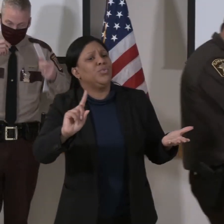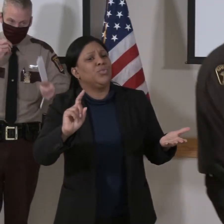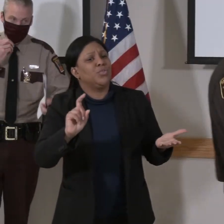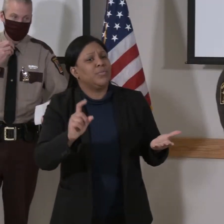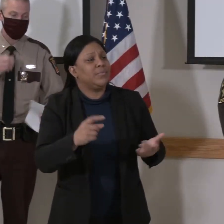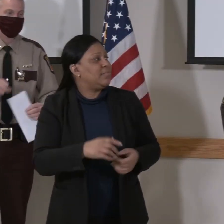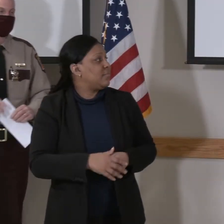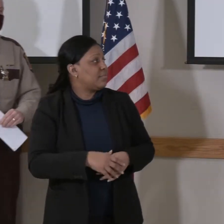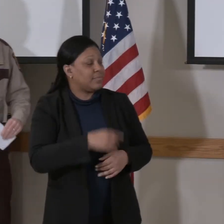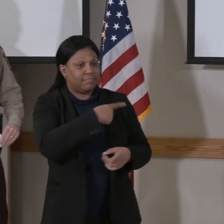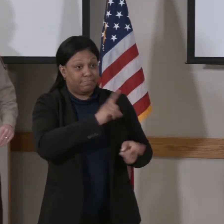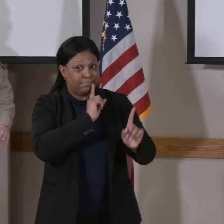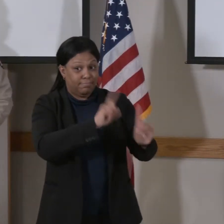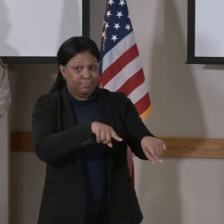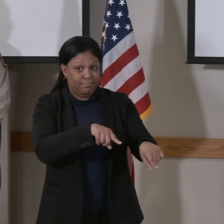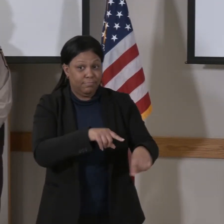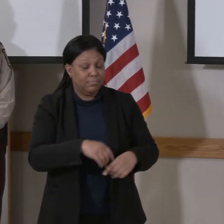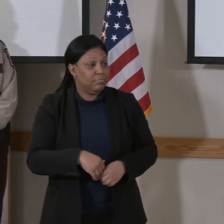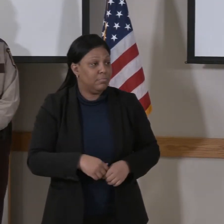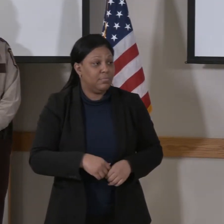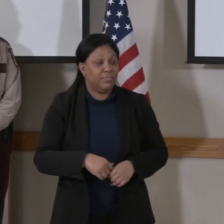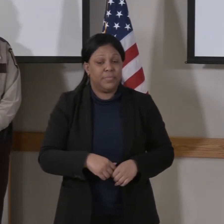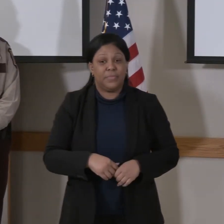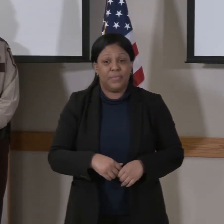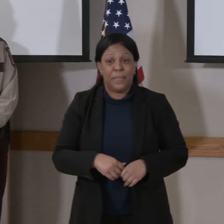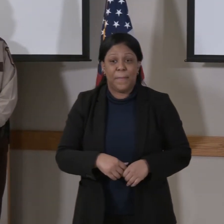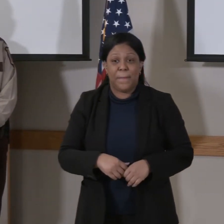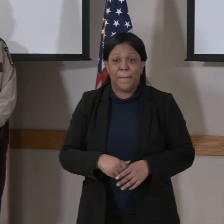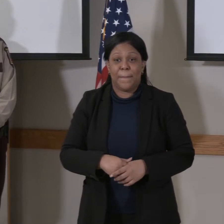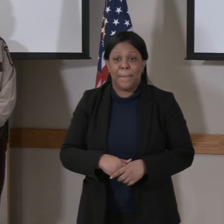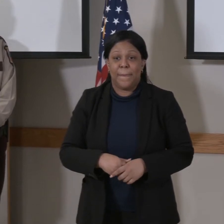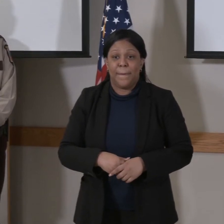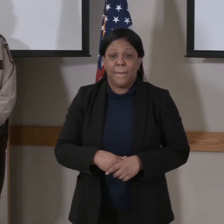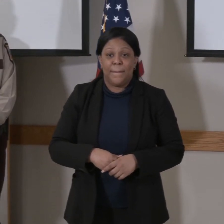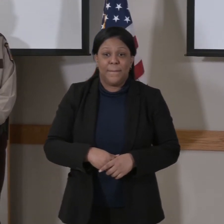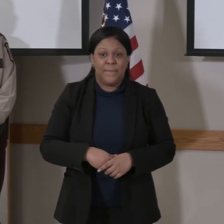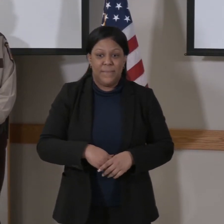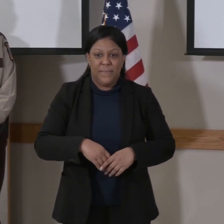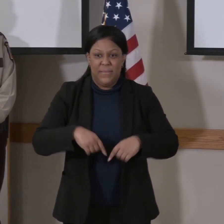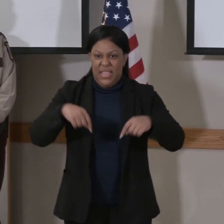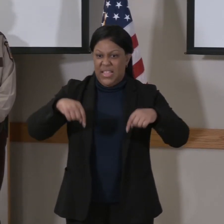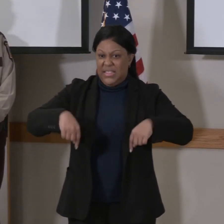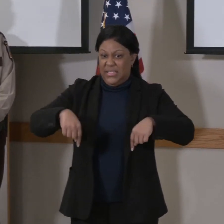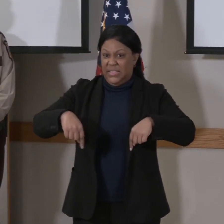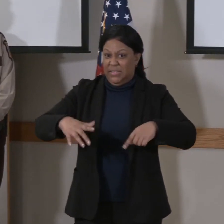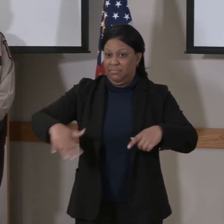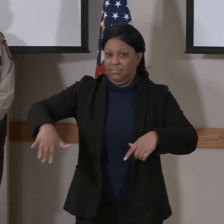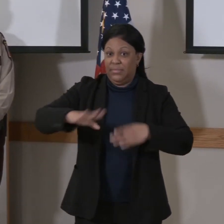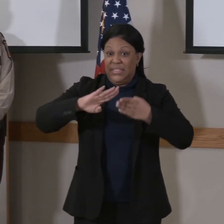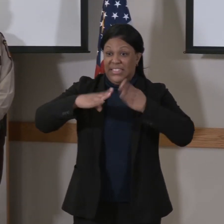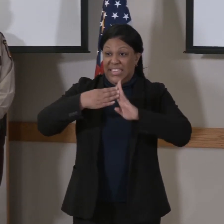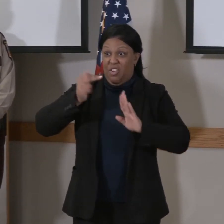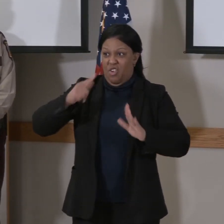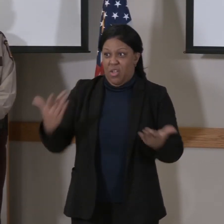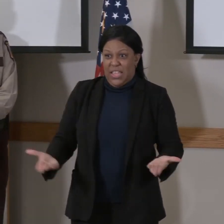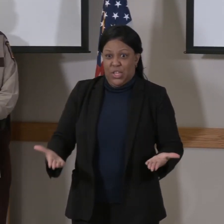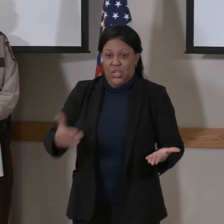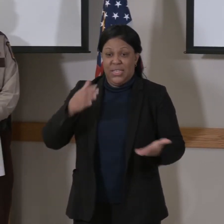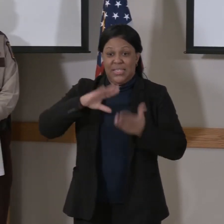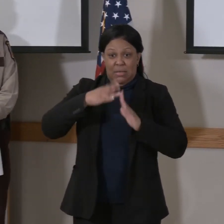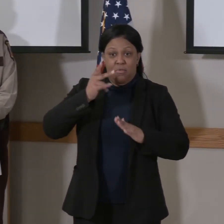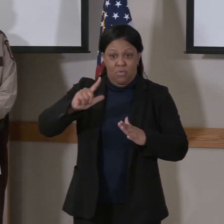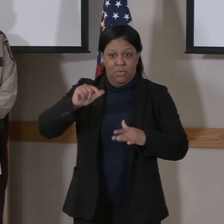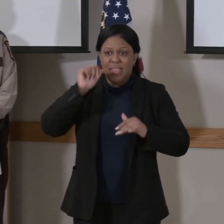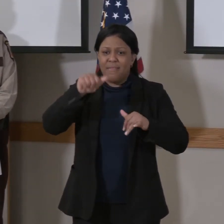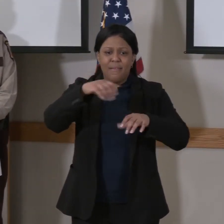Yes, I can answer that. There's going to be a few places on the plazas here. They will be allowed to protest as long as